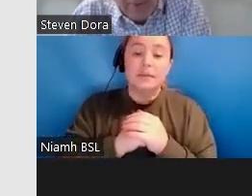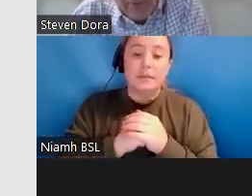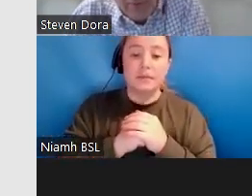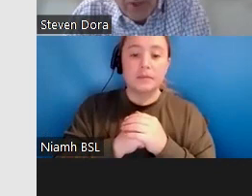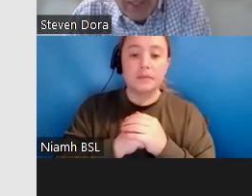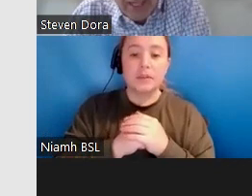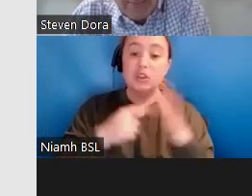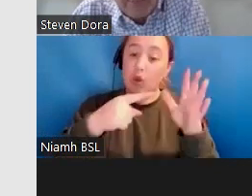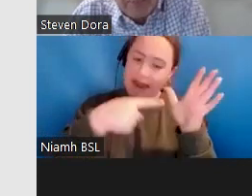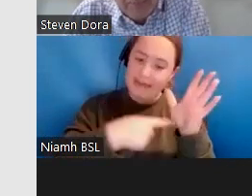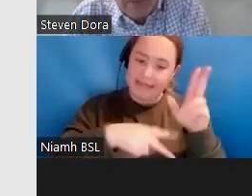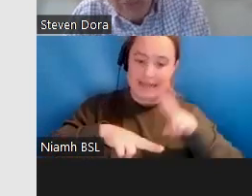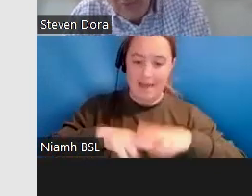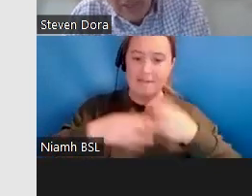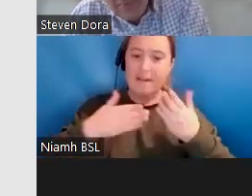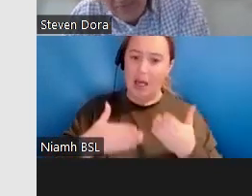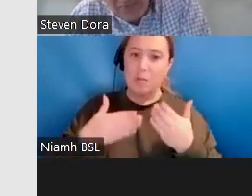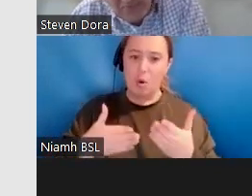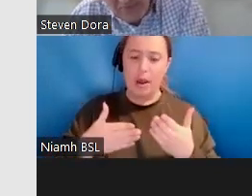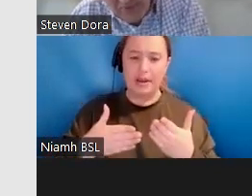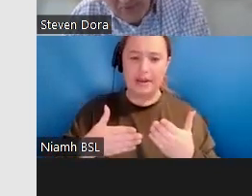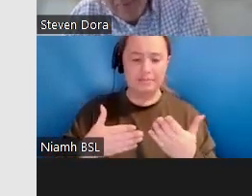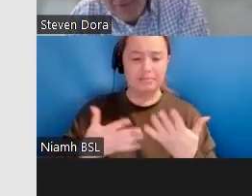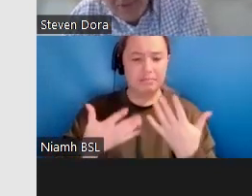Travel Framework before we